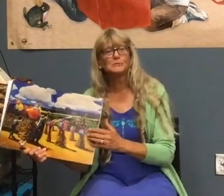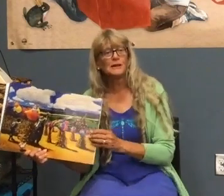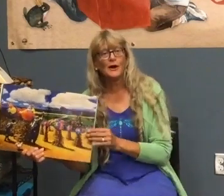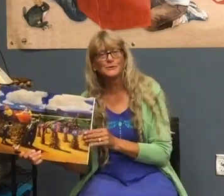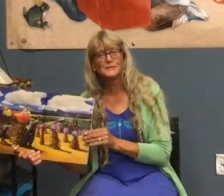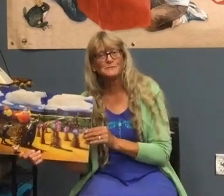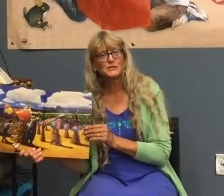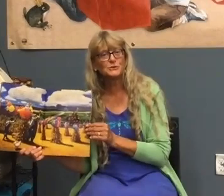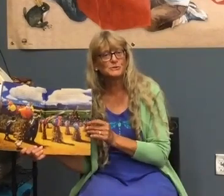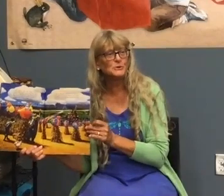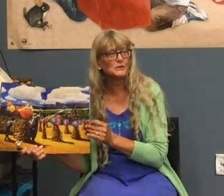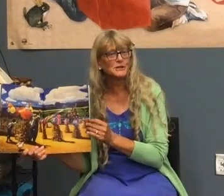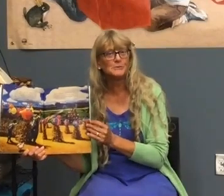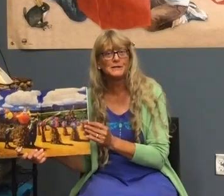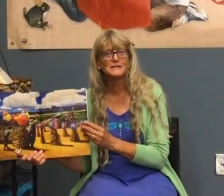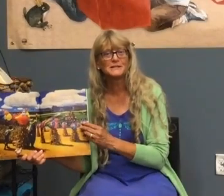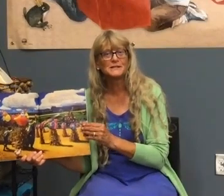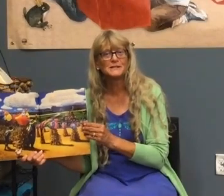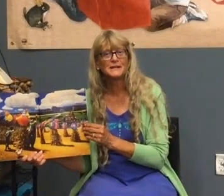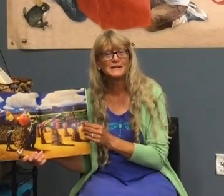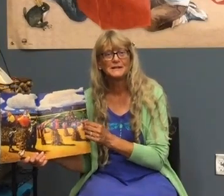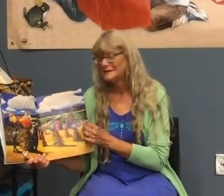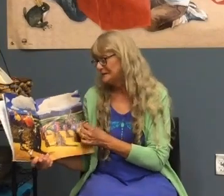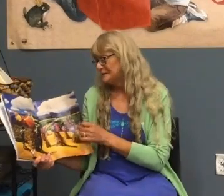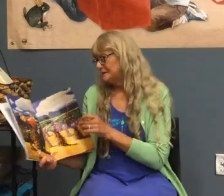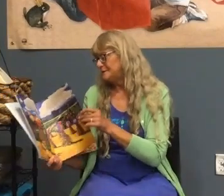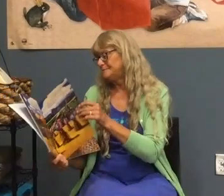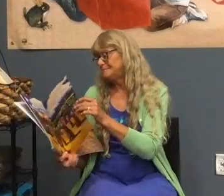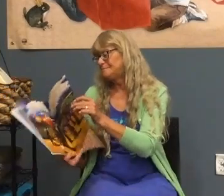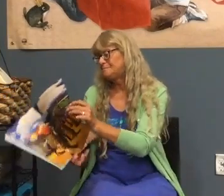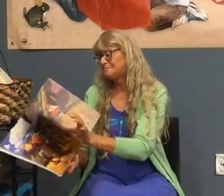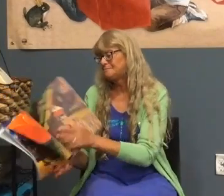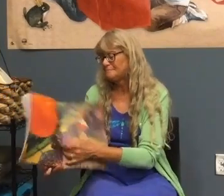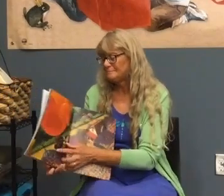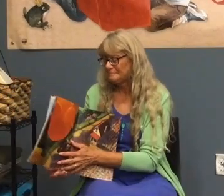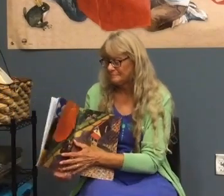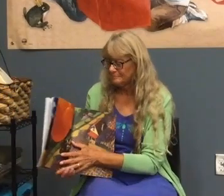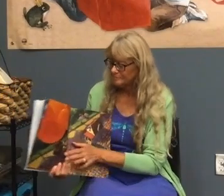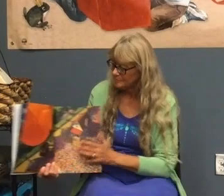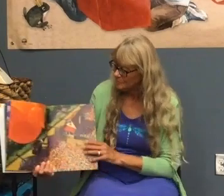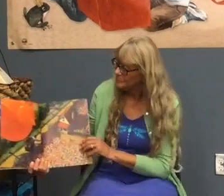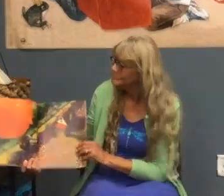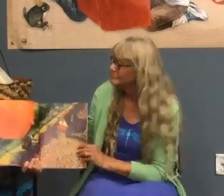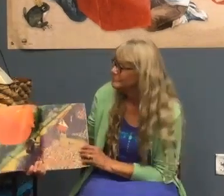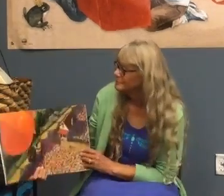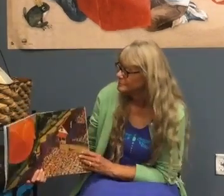storm clouds. Seems to suit his mood a little bit, doesn't it? Yeah.